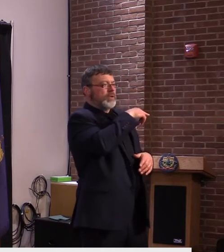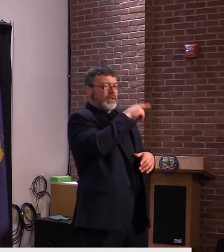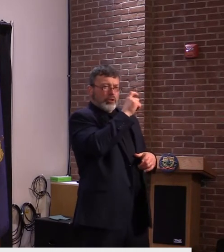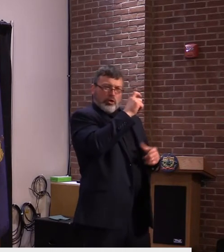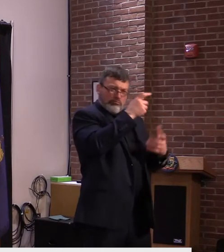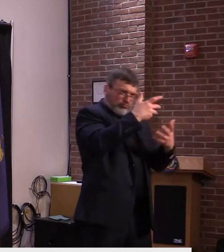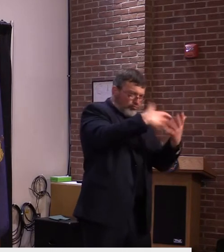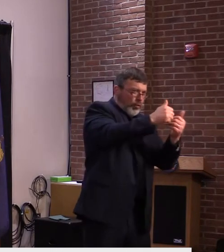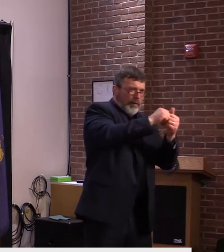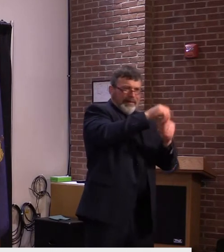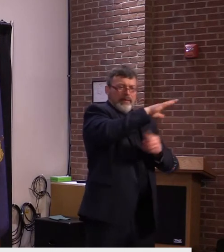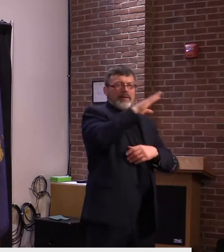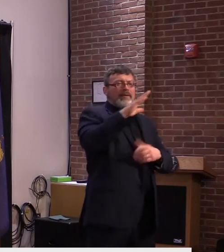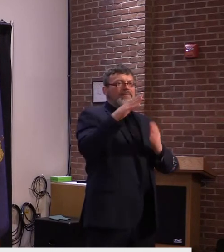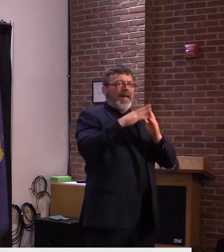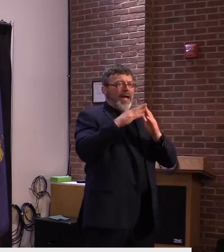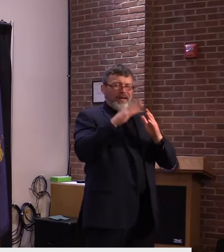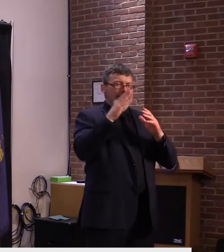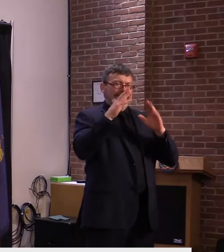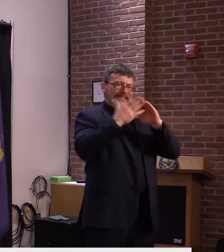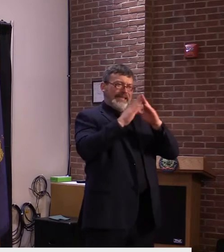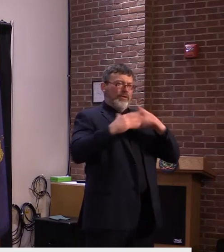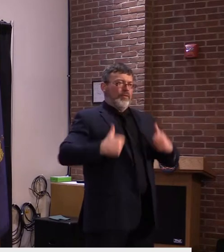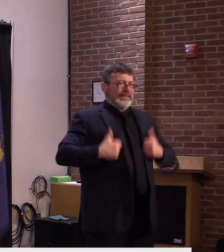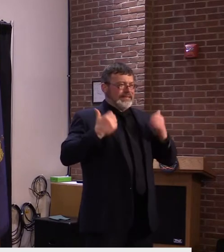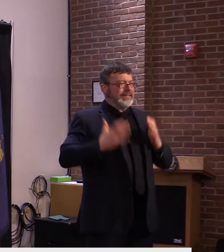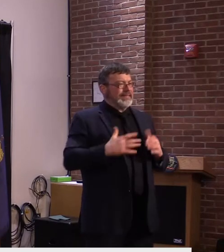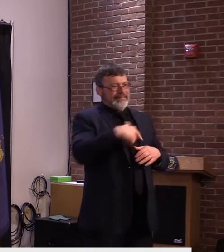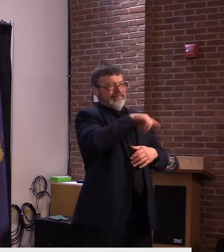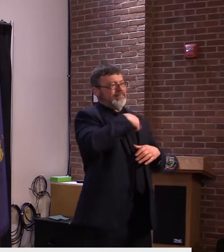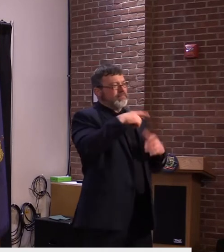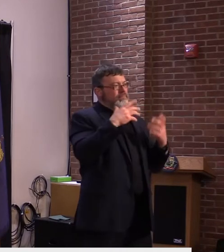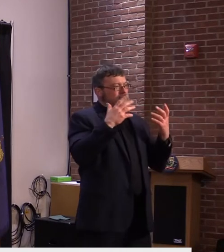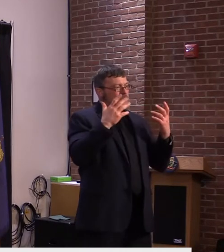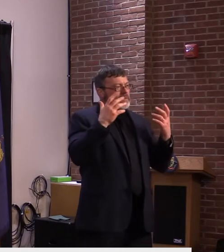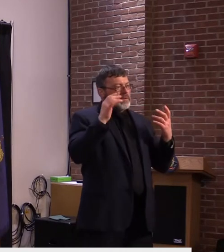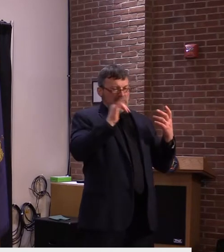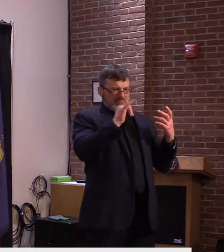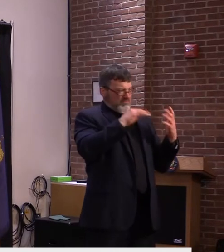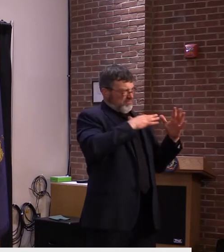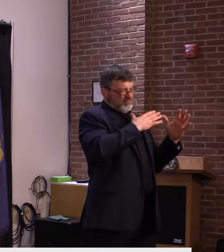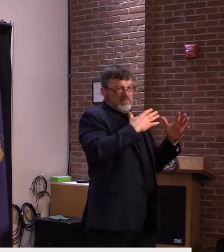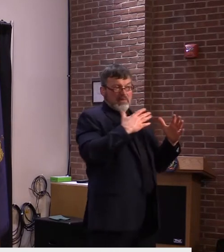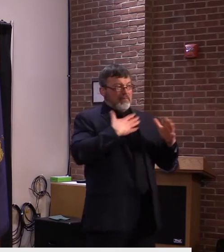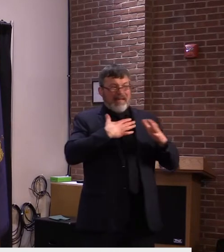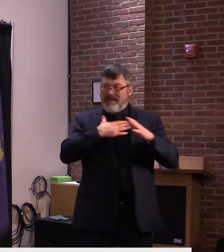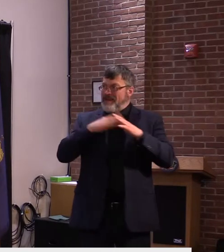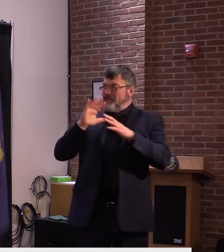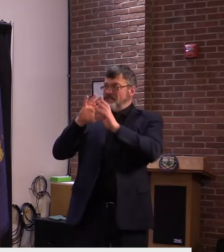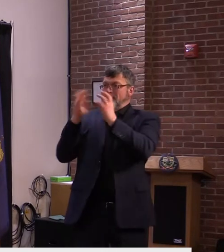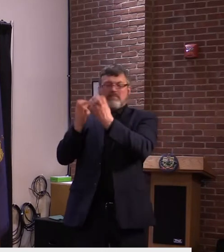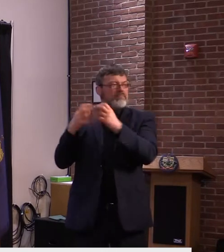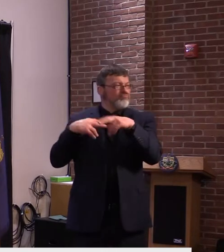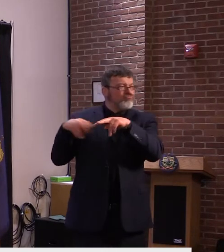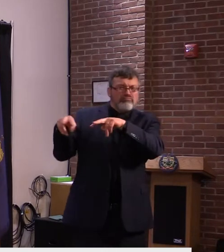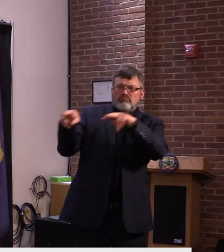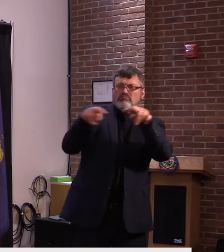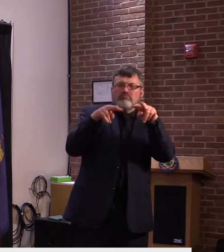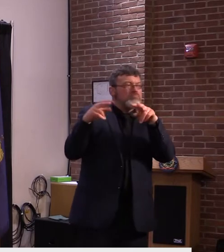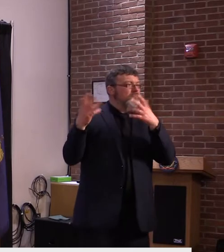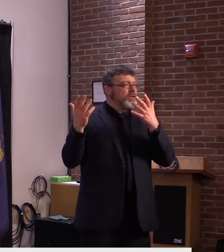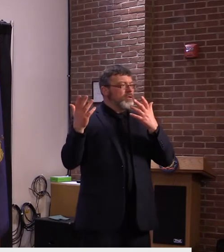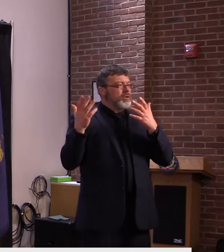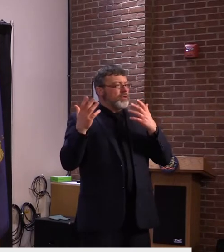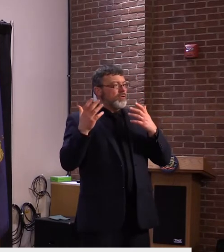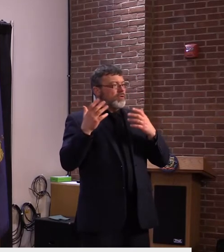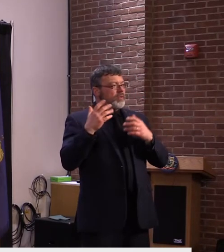want. And I look at my team, and I've handpicked my team based on those four C's I've talked about a